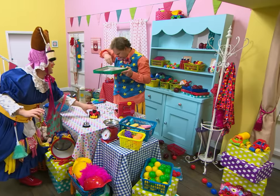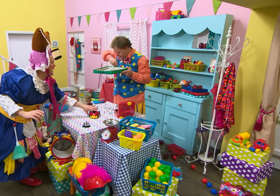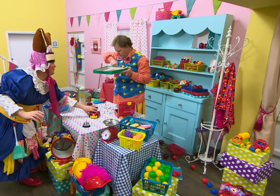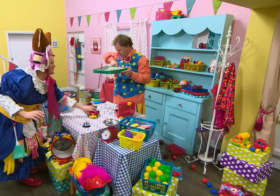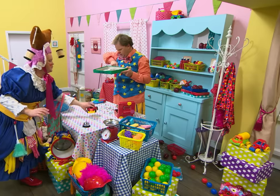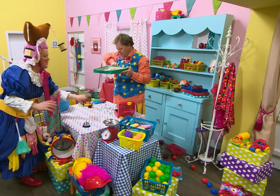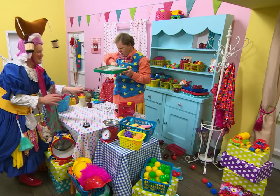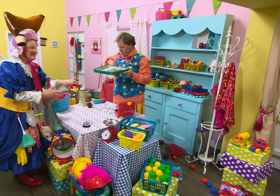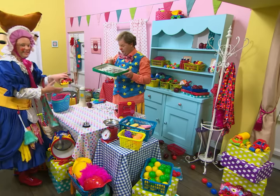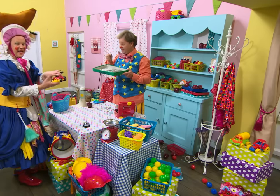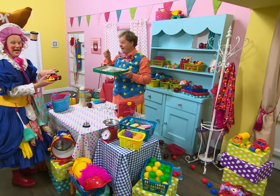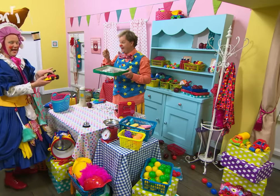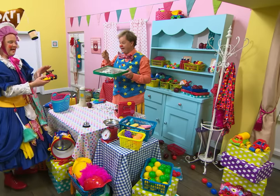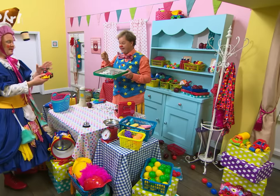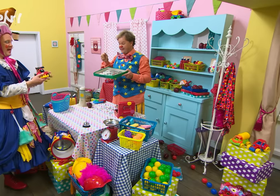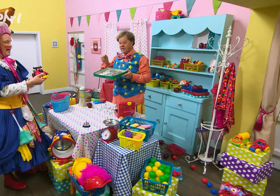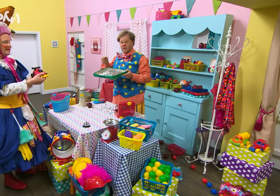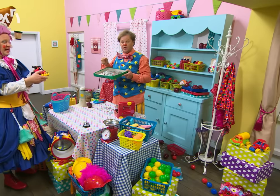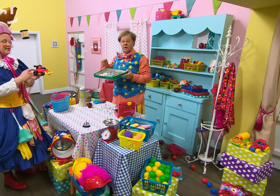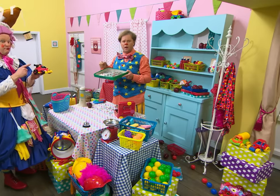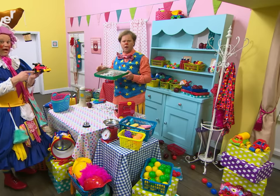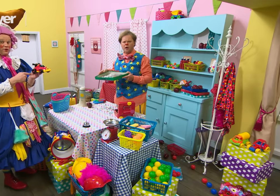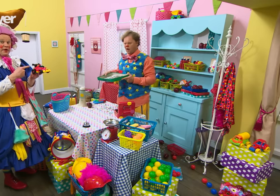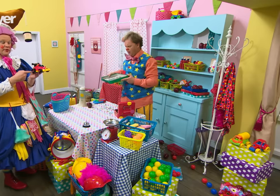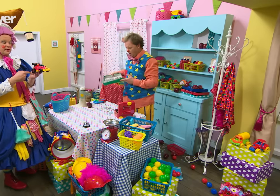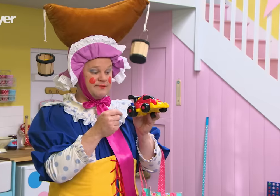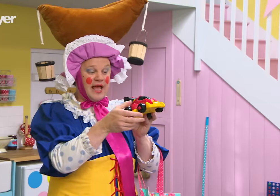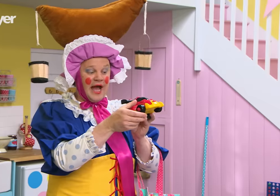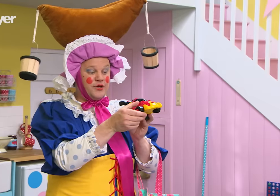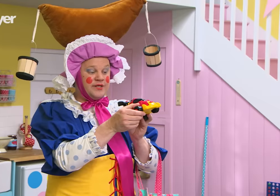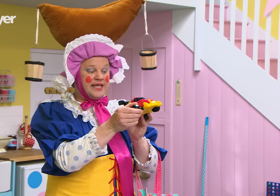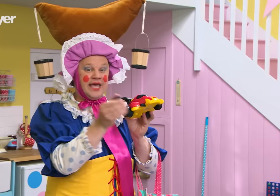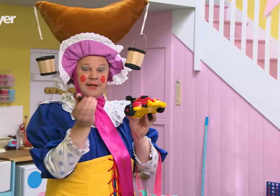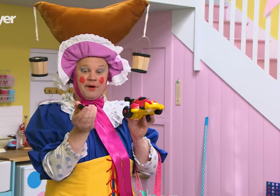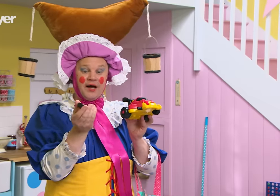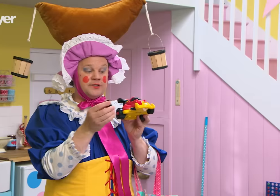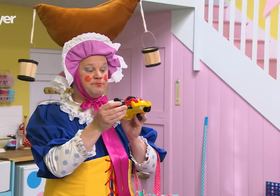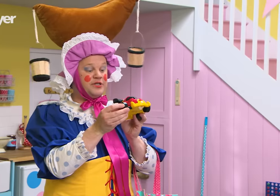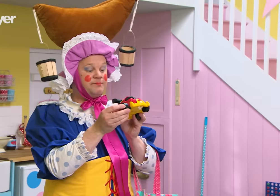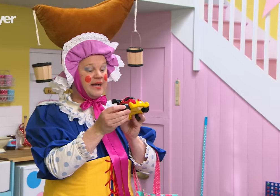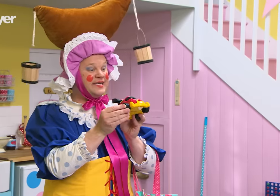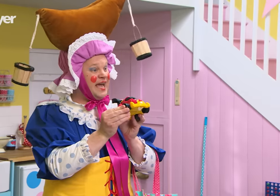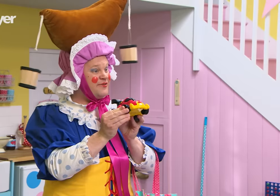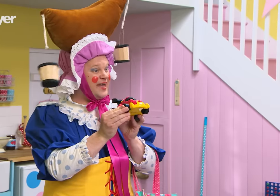car is red and shiny, and it has round wheels, and you can take it apart and put it back together